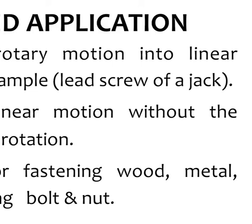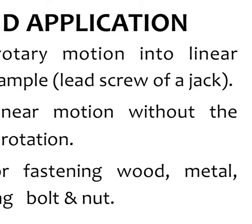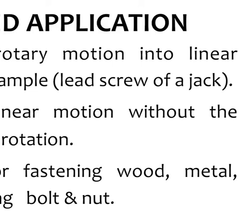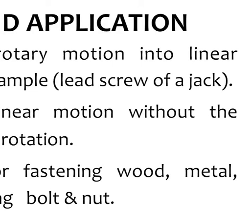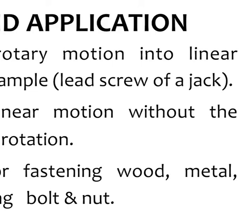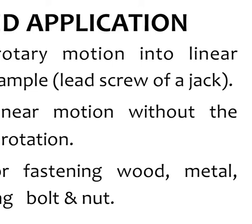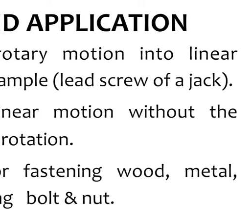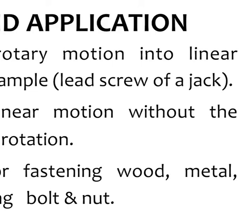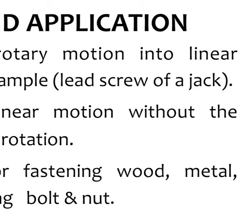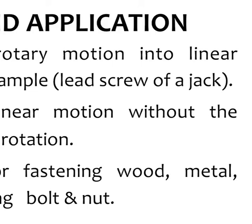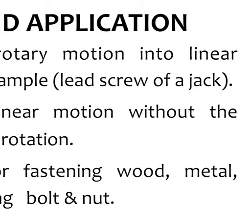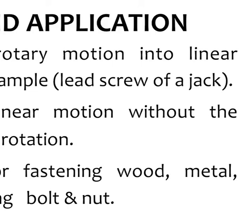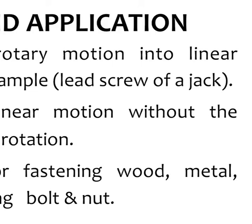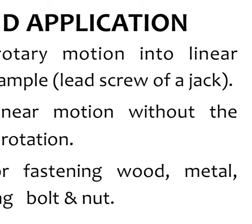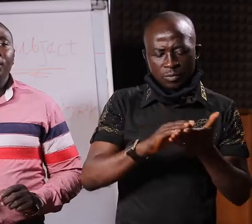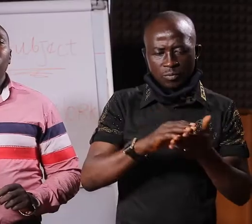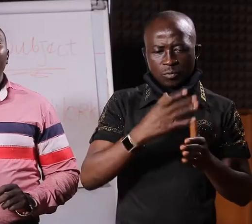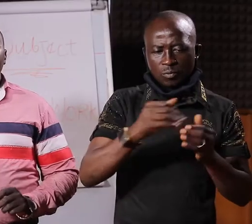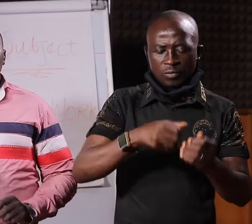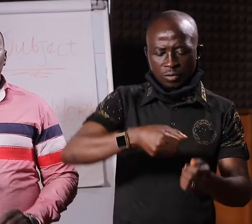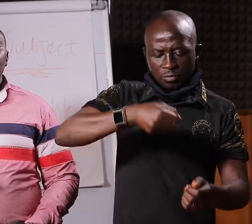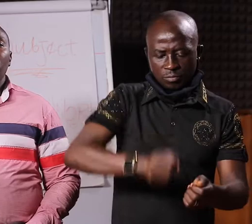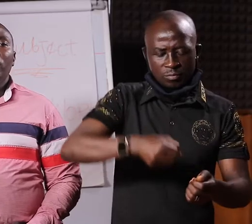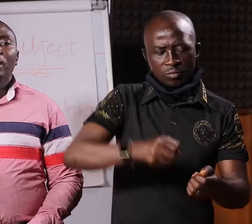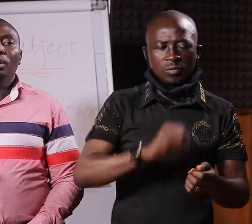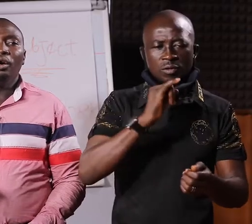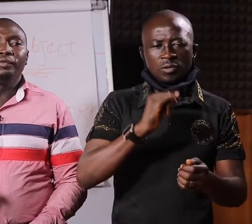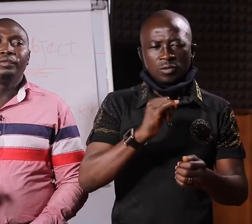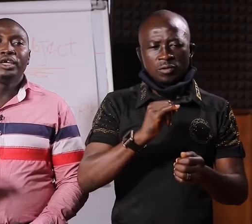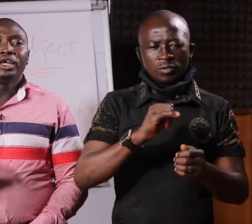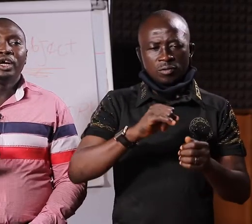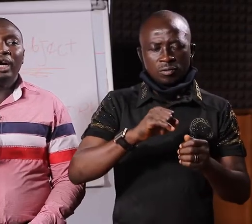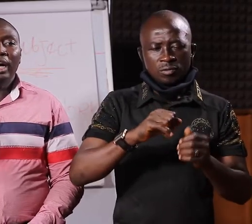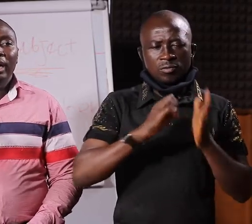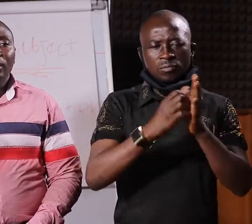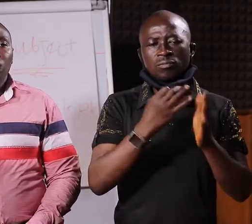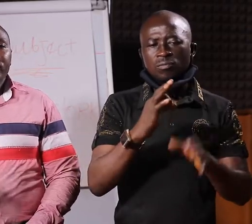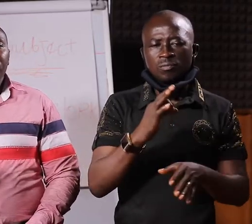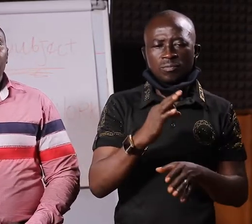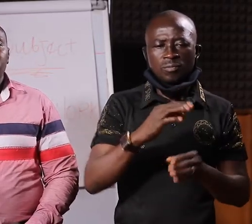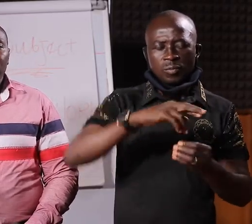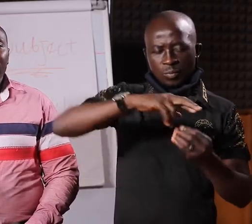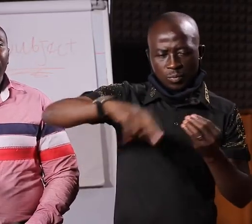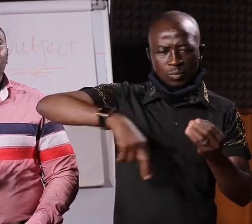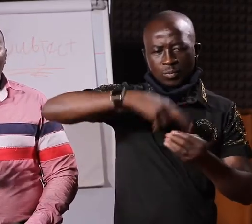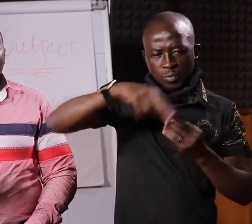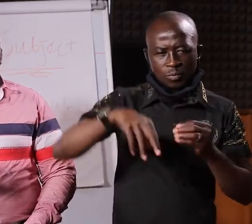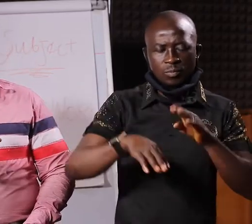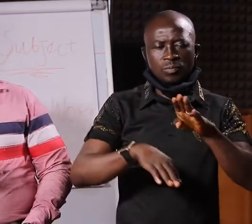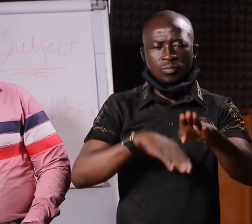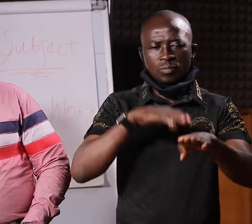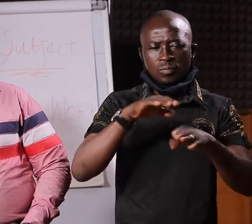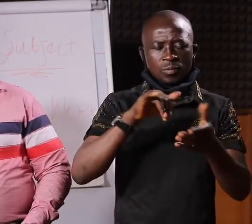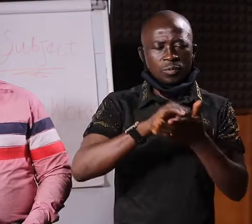For example, the lead screw of a jack is one example of rotary motion that is